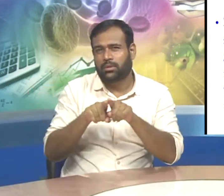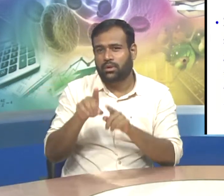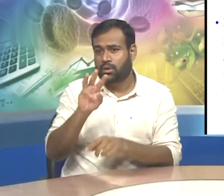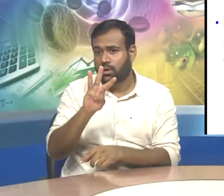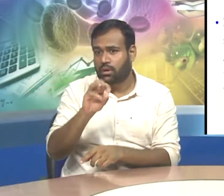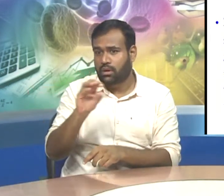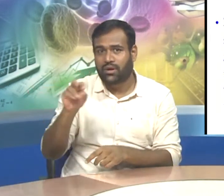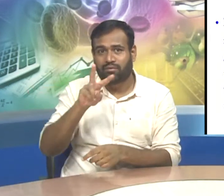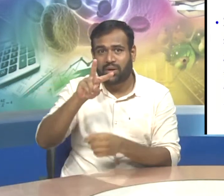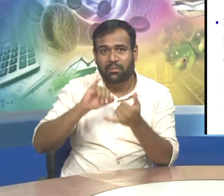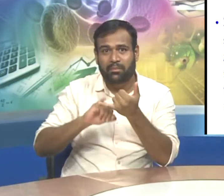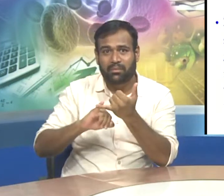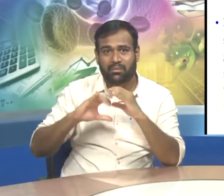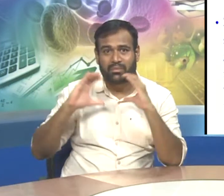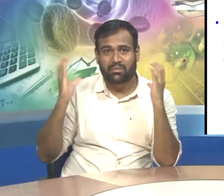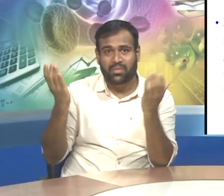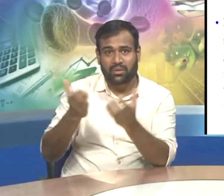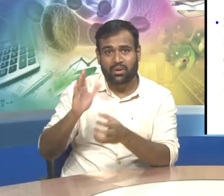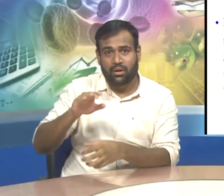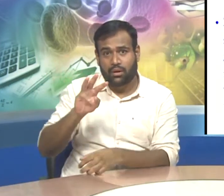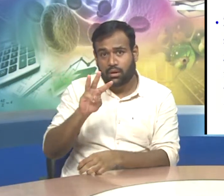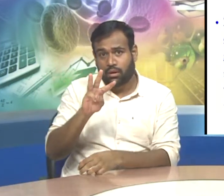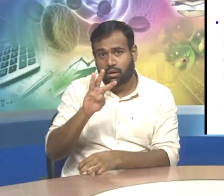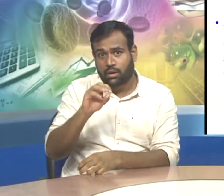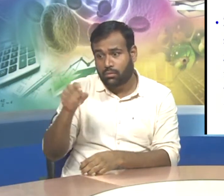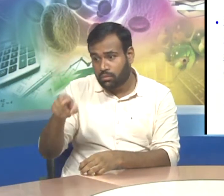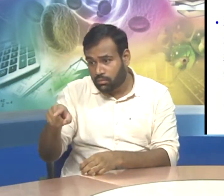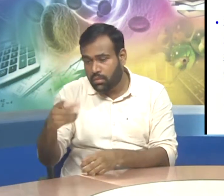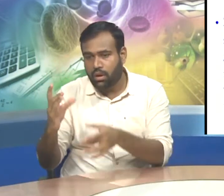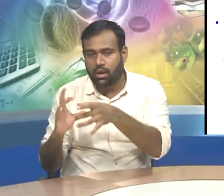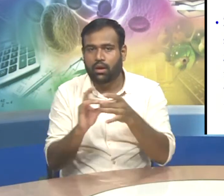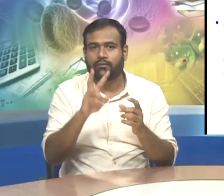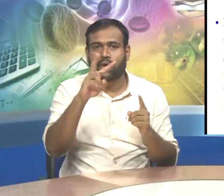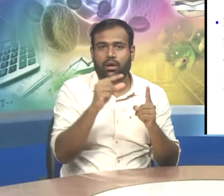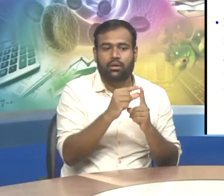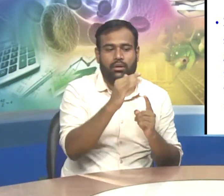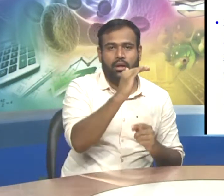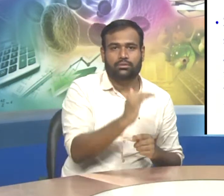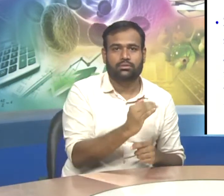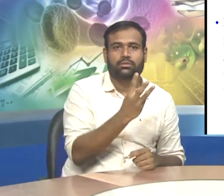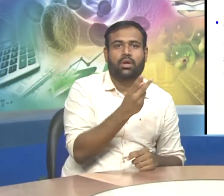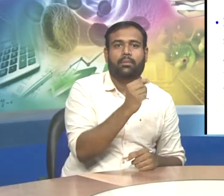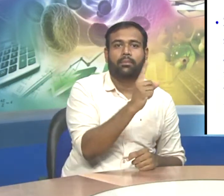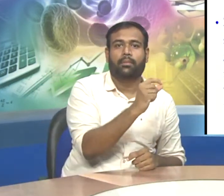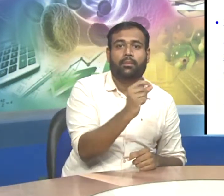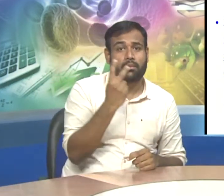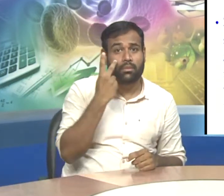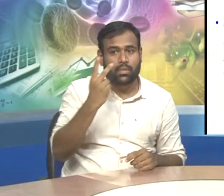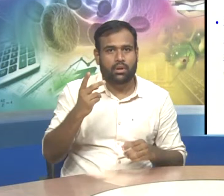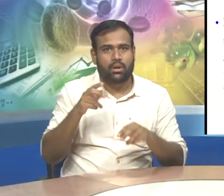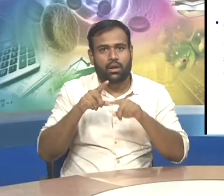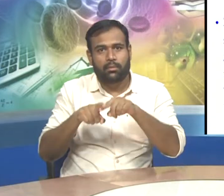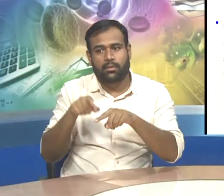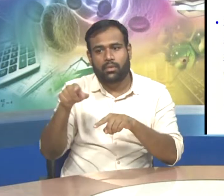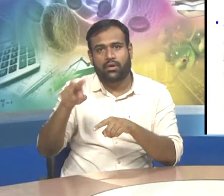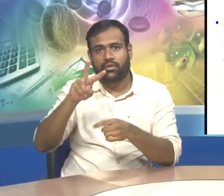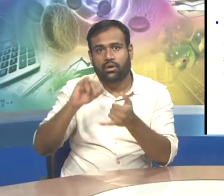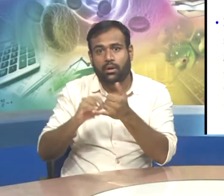the total number of members of Vidhan Sabha. But this number also should not